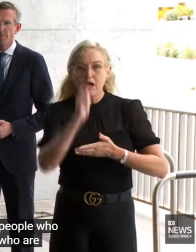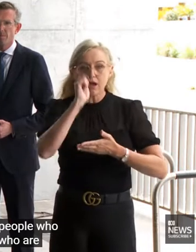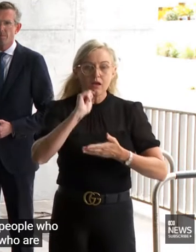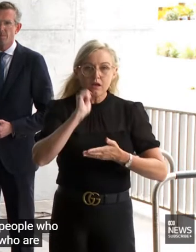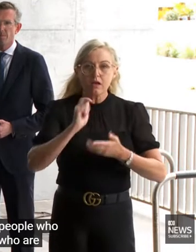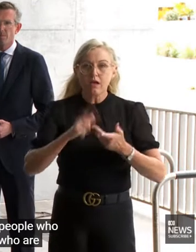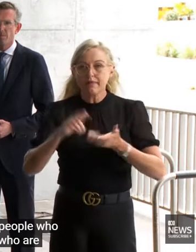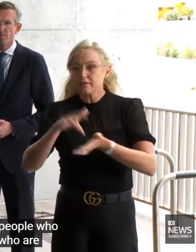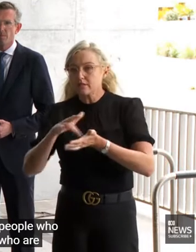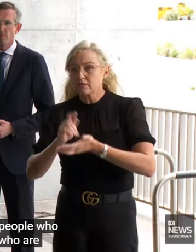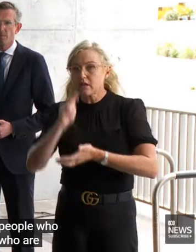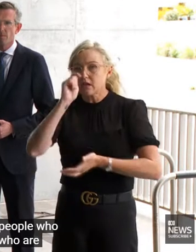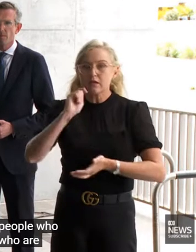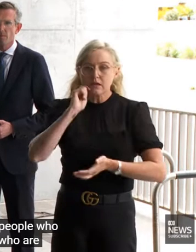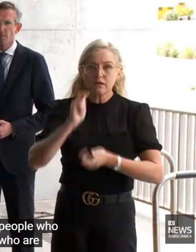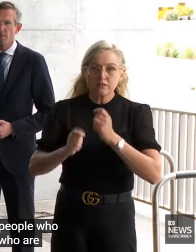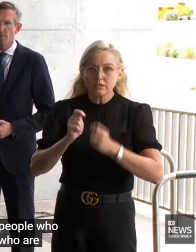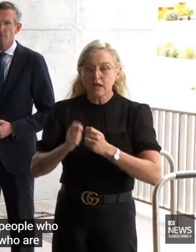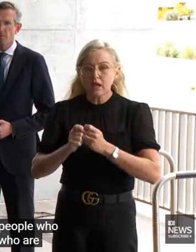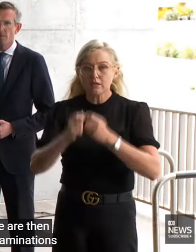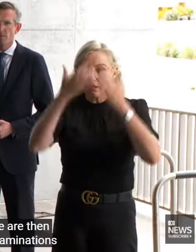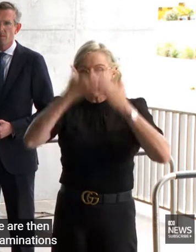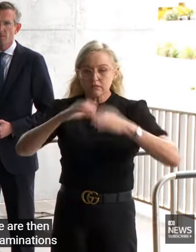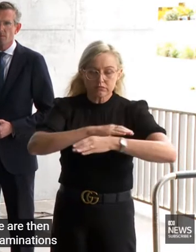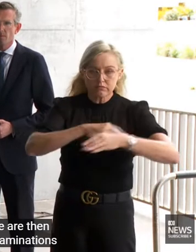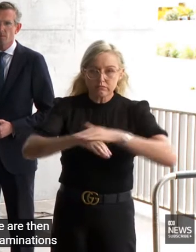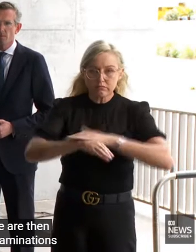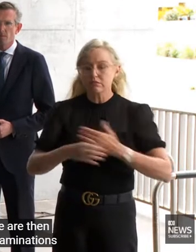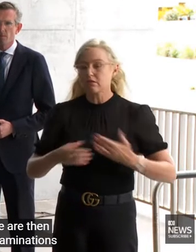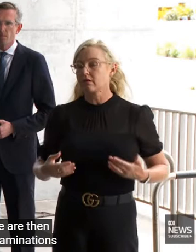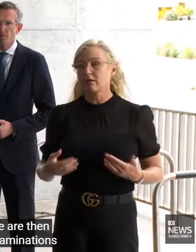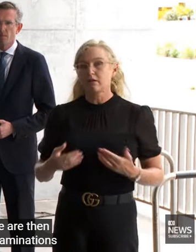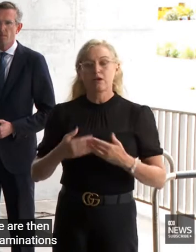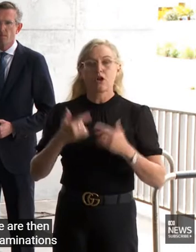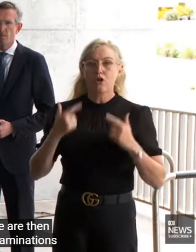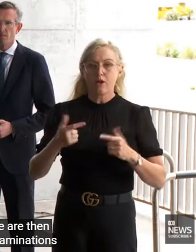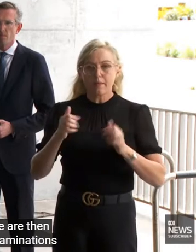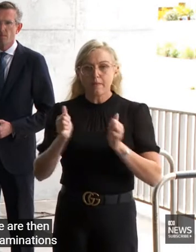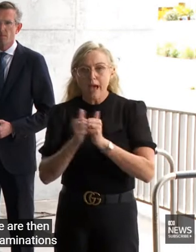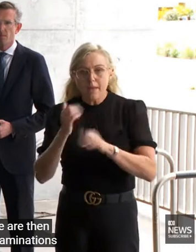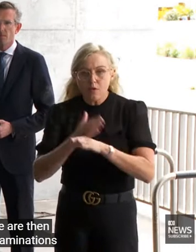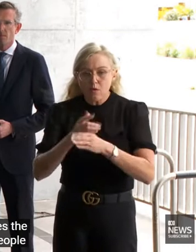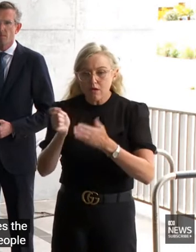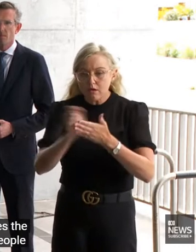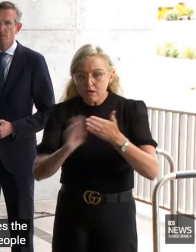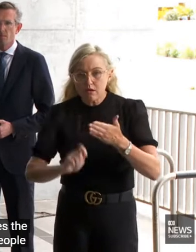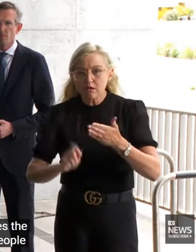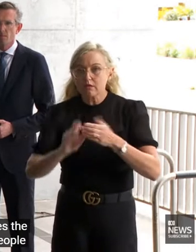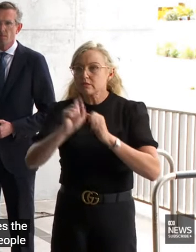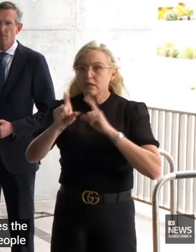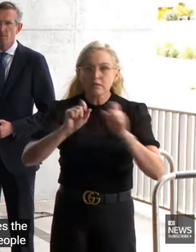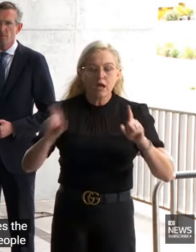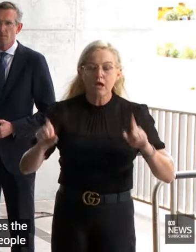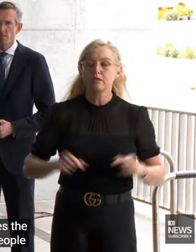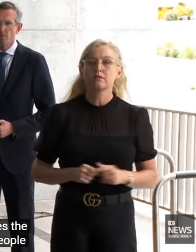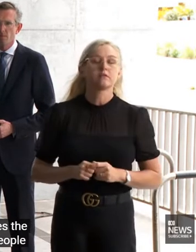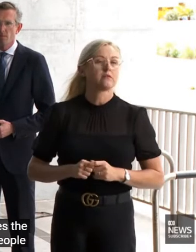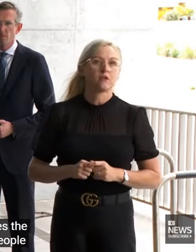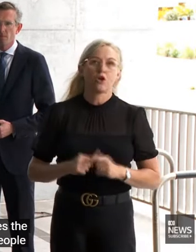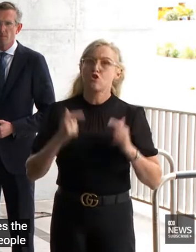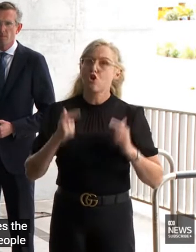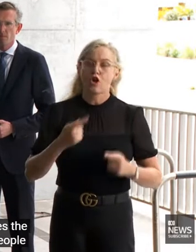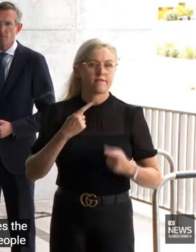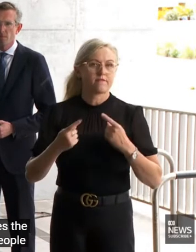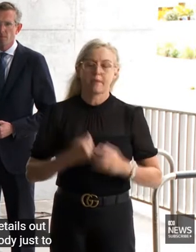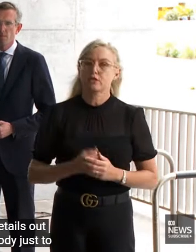then doing the pathology examinations in the laboratories, the administration people who are sending the details out. So I would